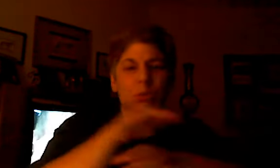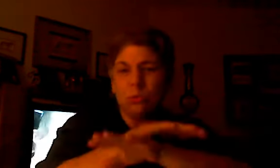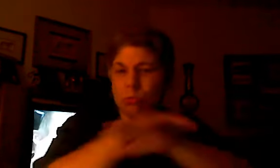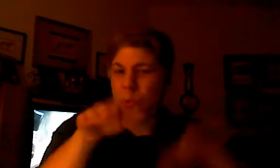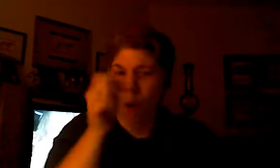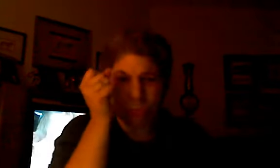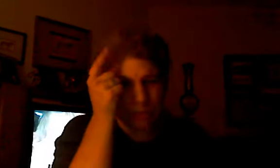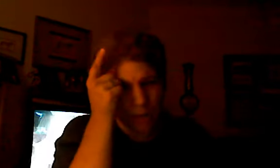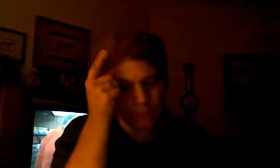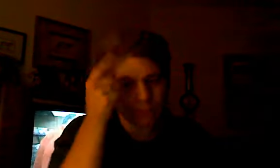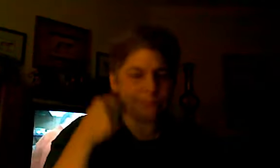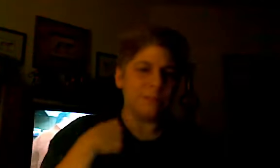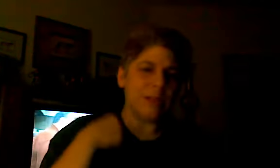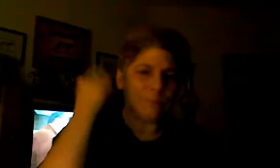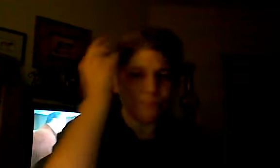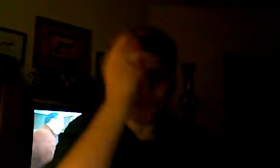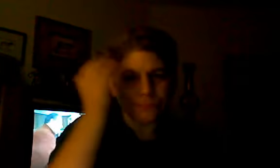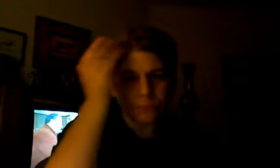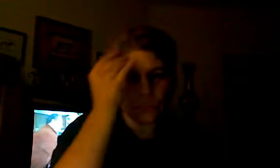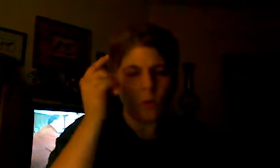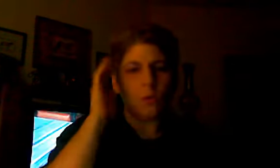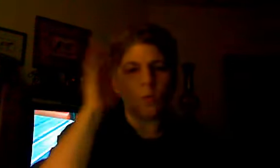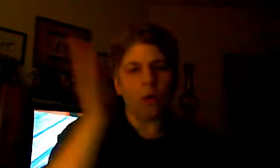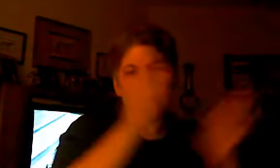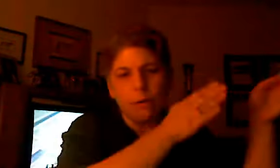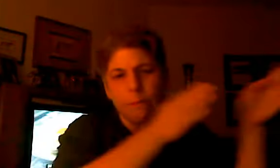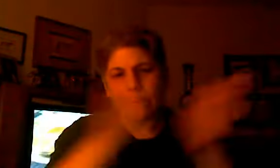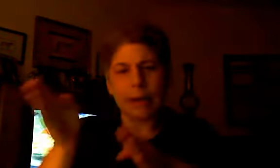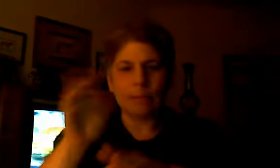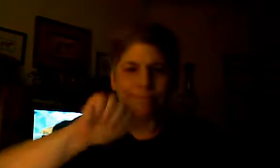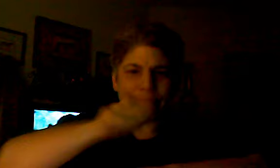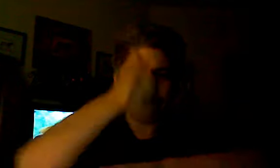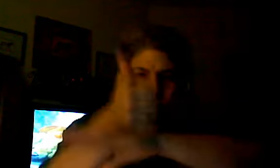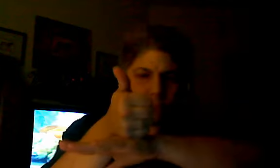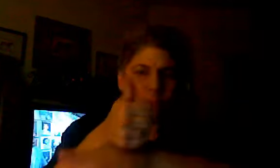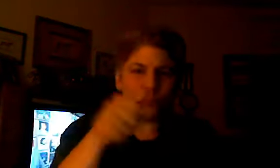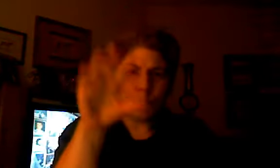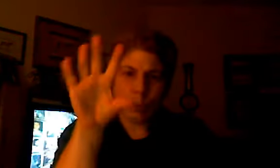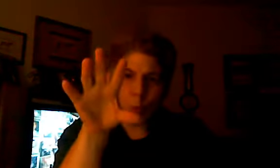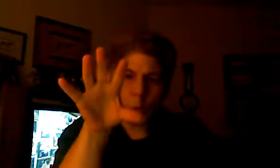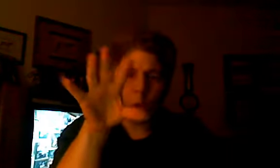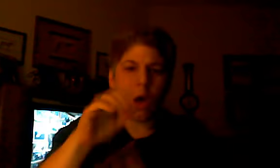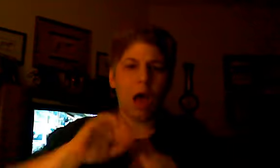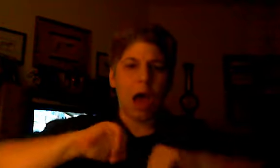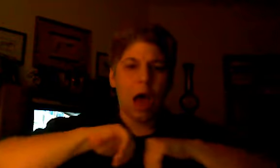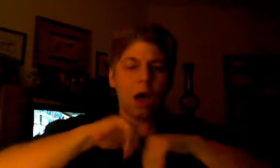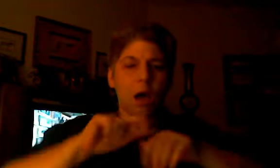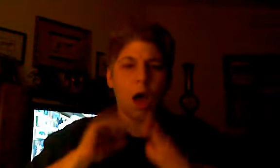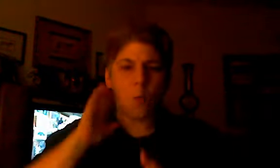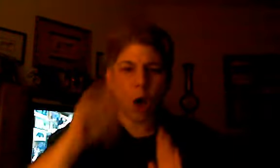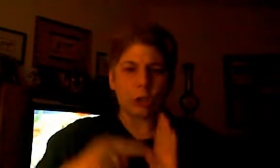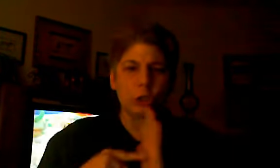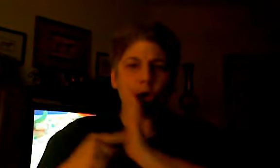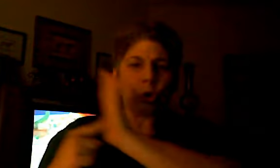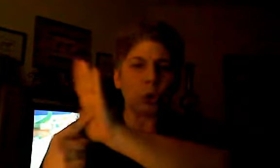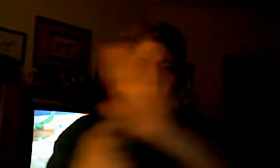but a great meal here. Do people know who the food is? It's still revealing itself to the world. One dish at